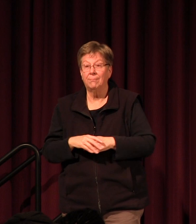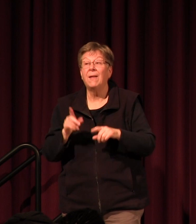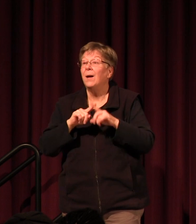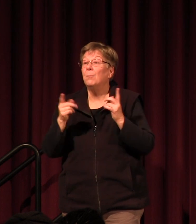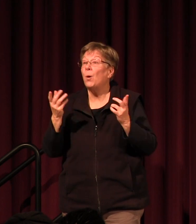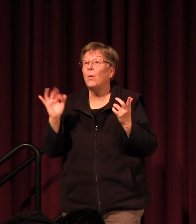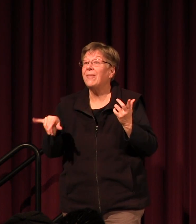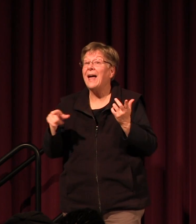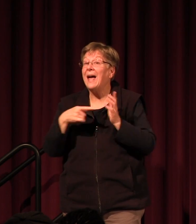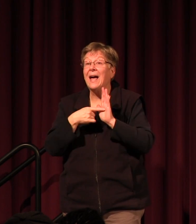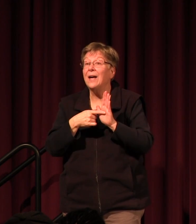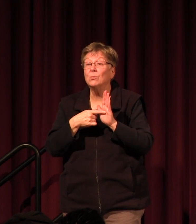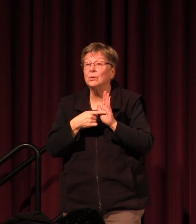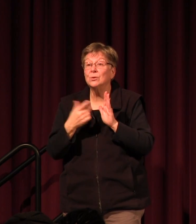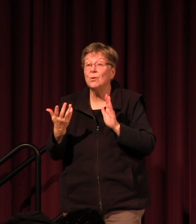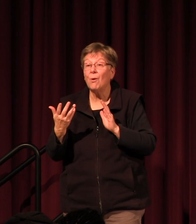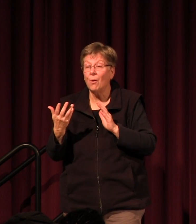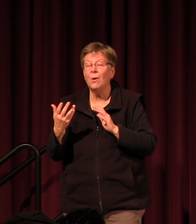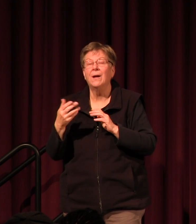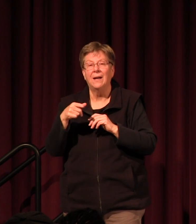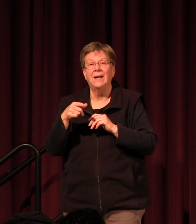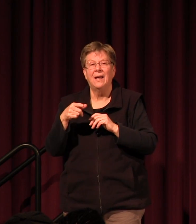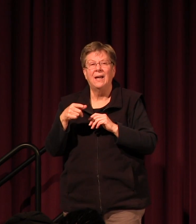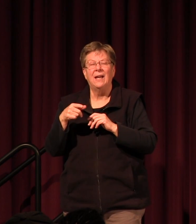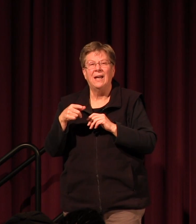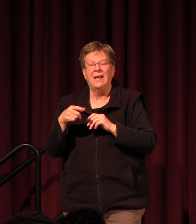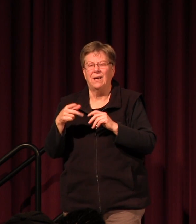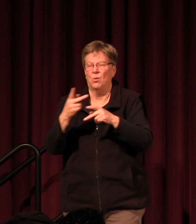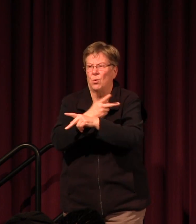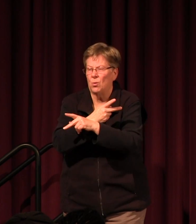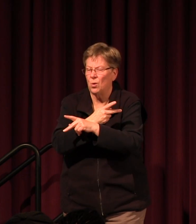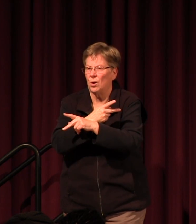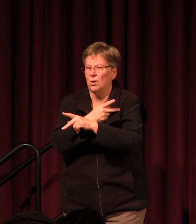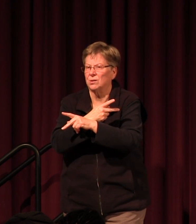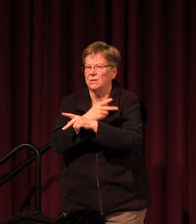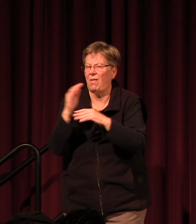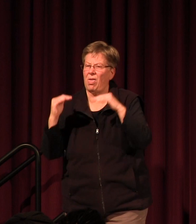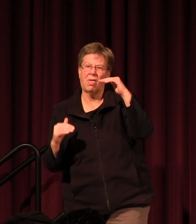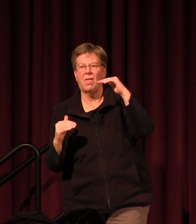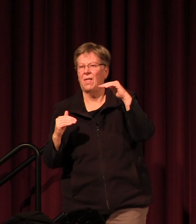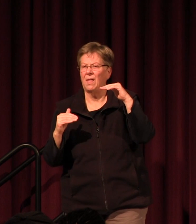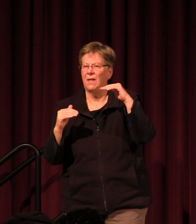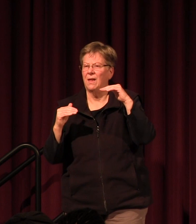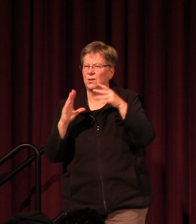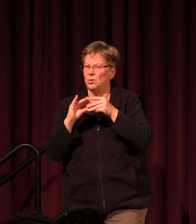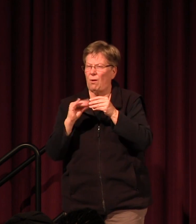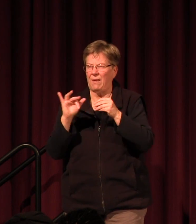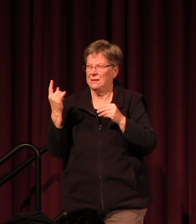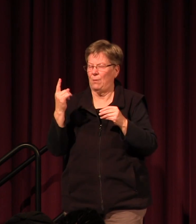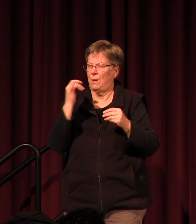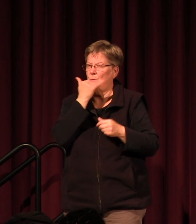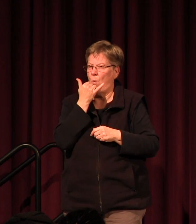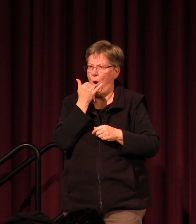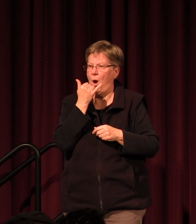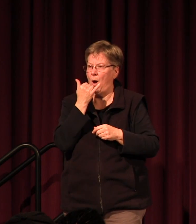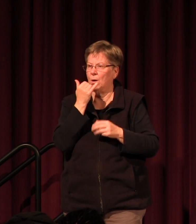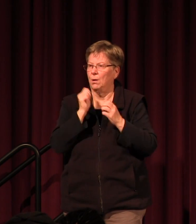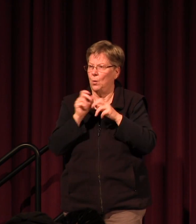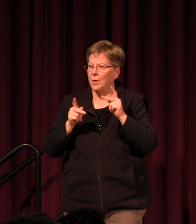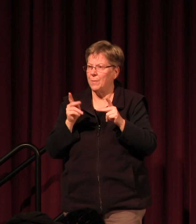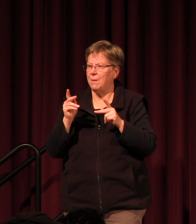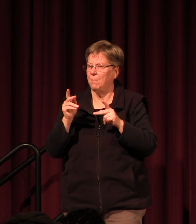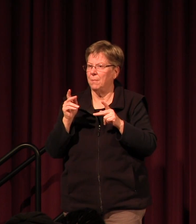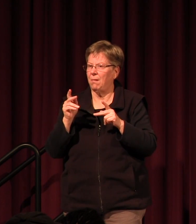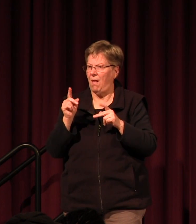But what that would do is contribute to the deficit narrative that there's something wrong with people